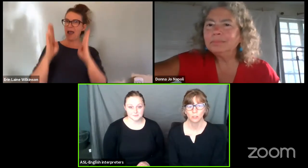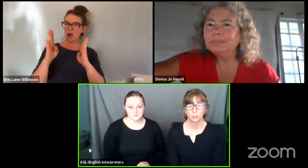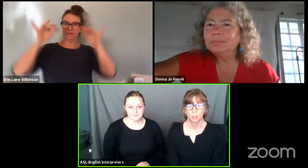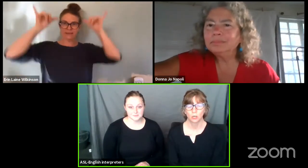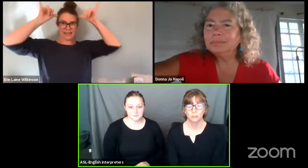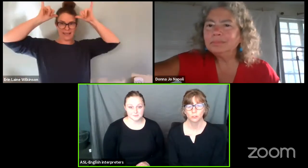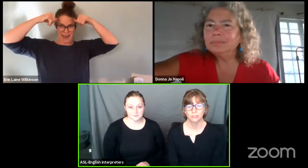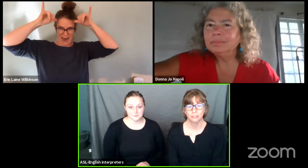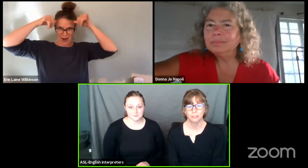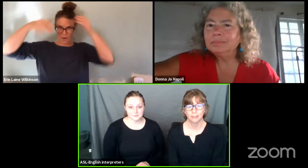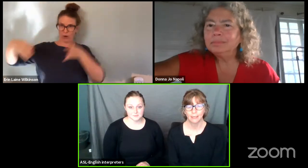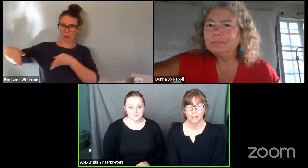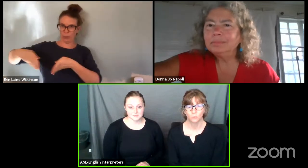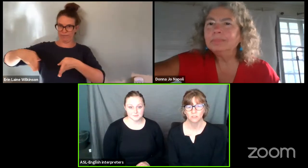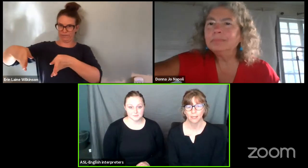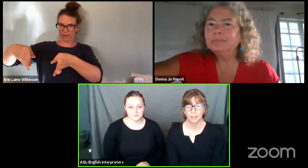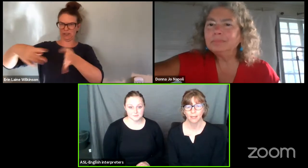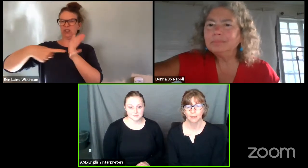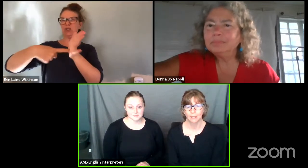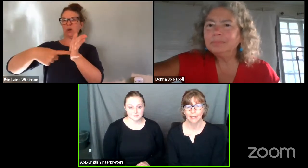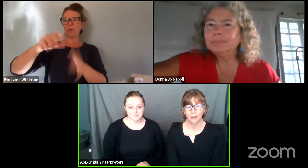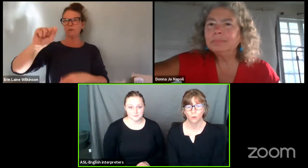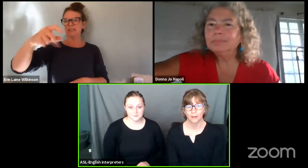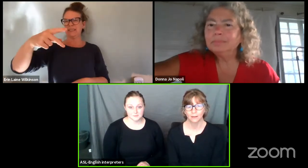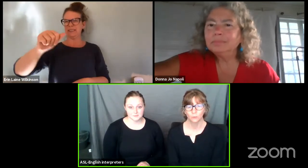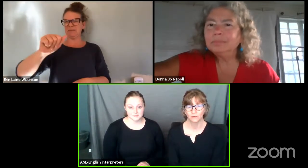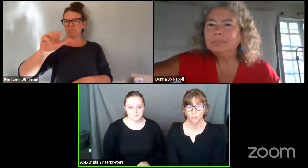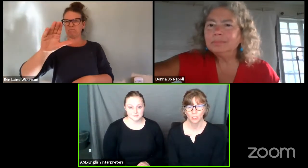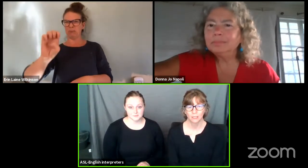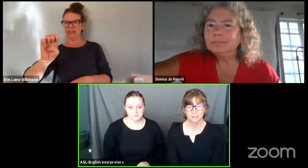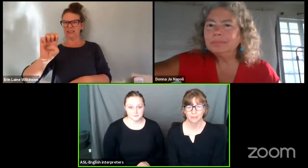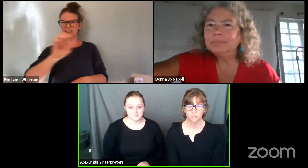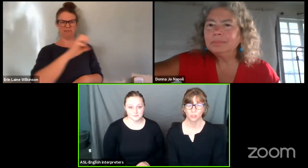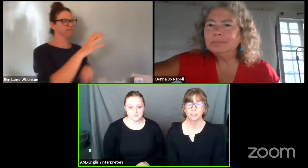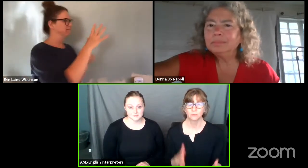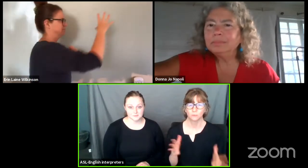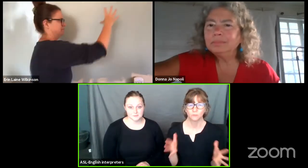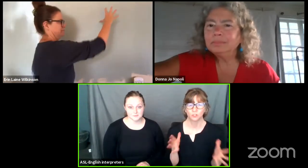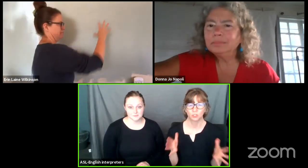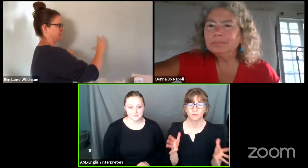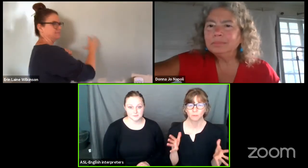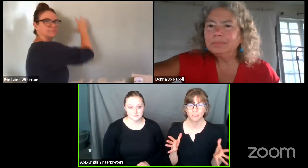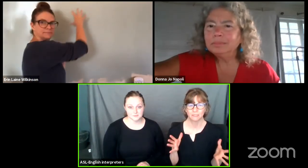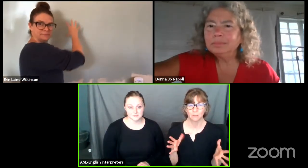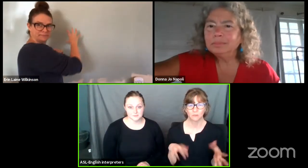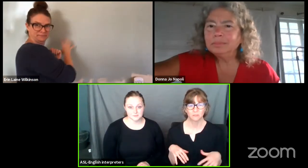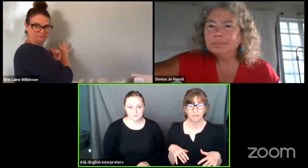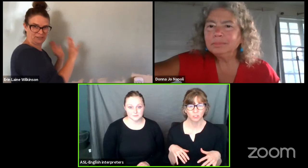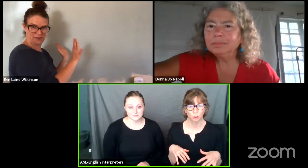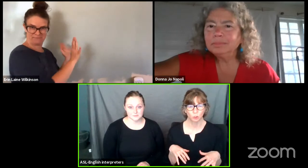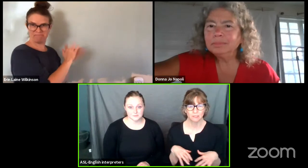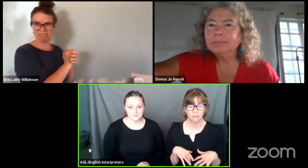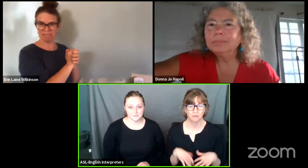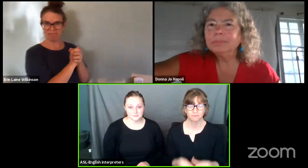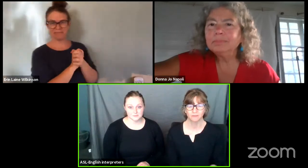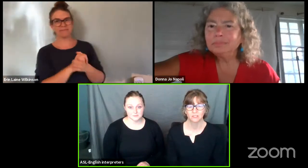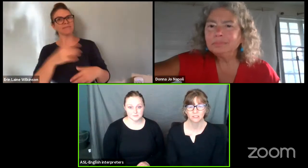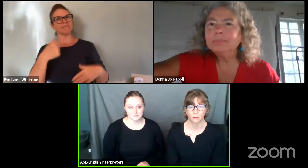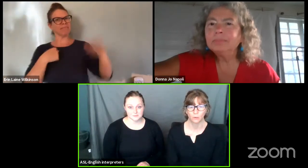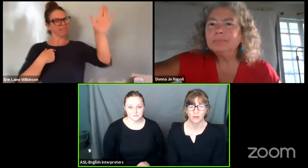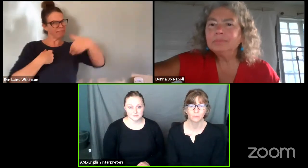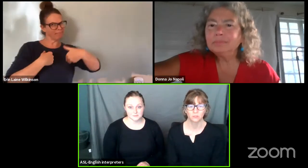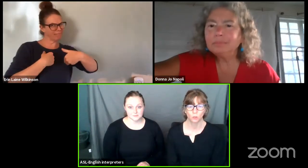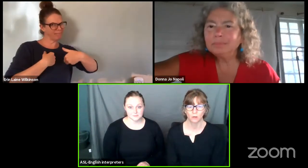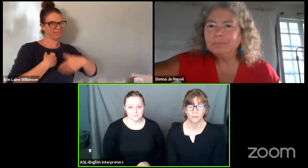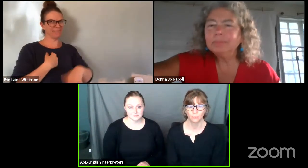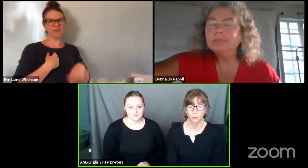to draw a tree and a house and a cow and a river, because I was trying to give them an idea about spatial stuff.